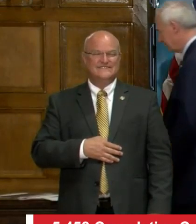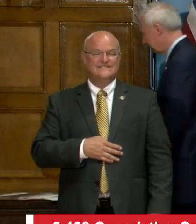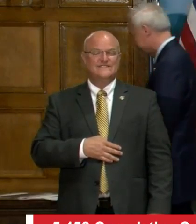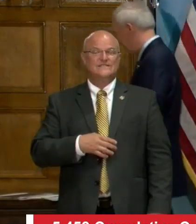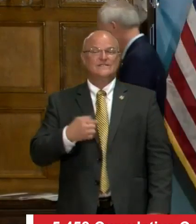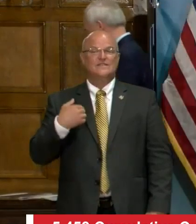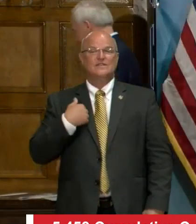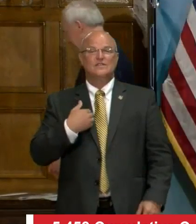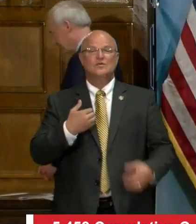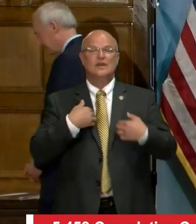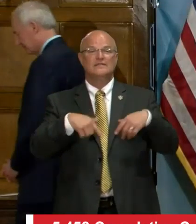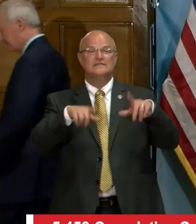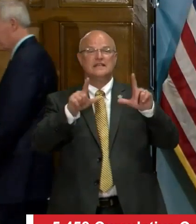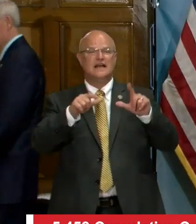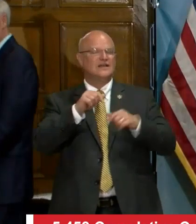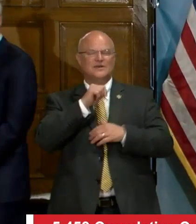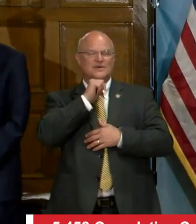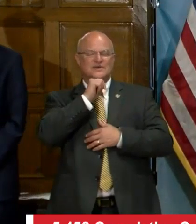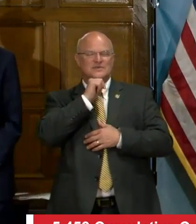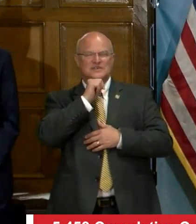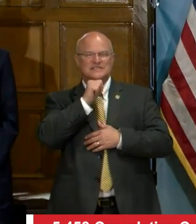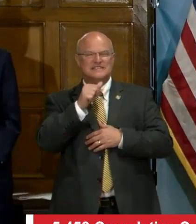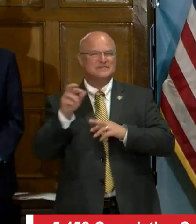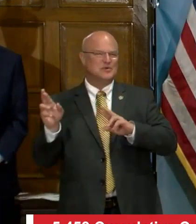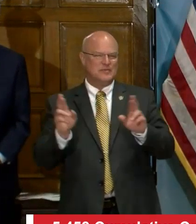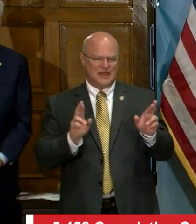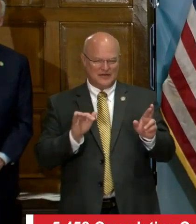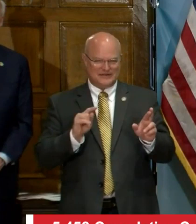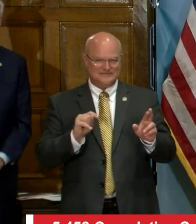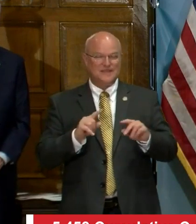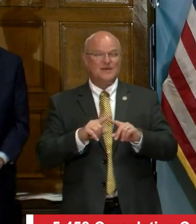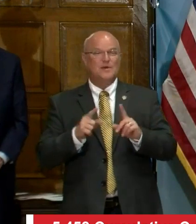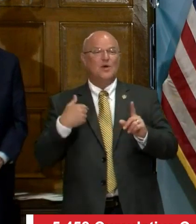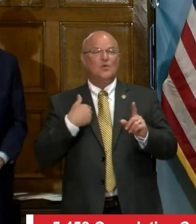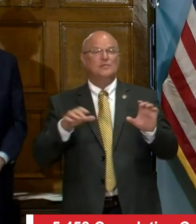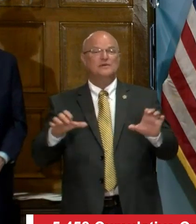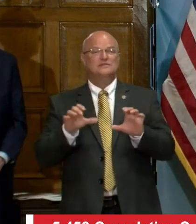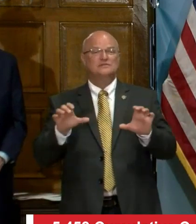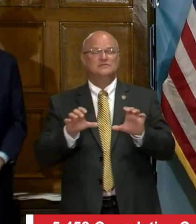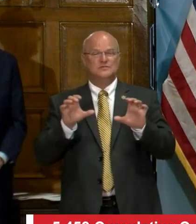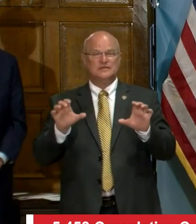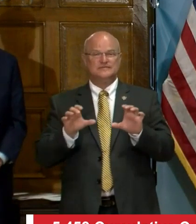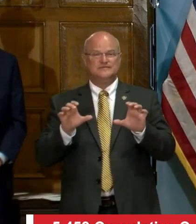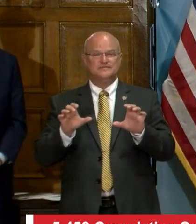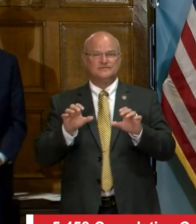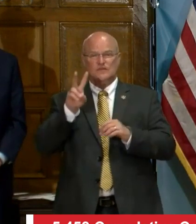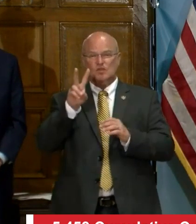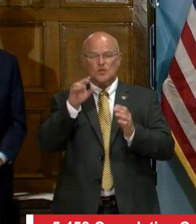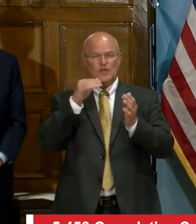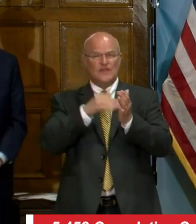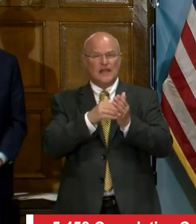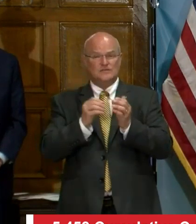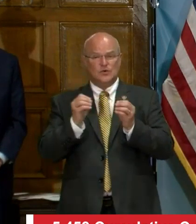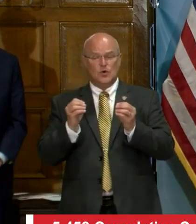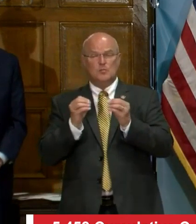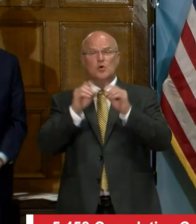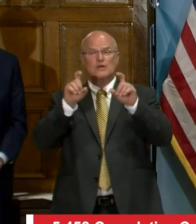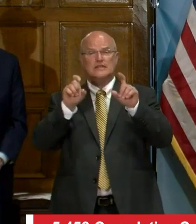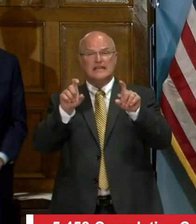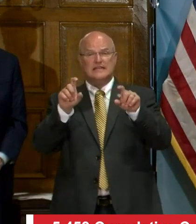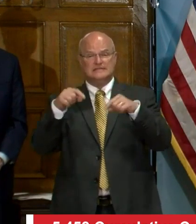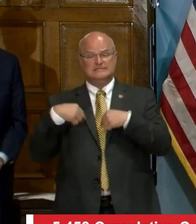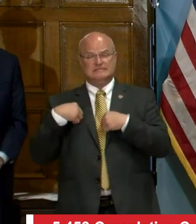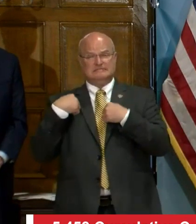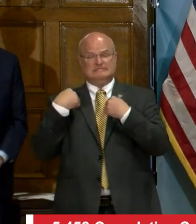We do have a slide, but we just didn't prepare it. We have been doing 2,000 or more tests a